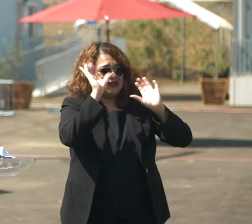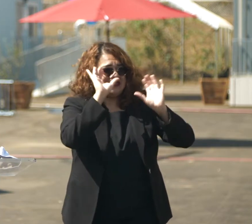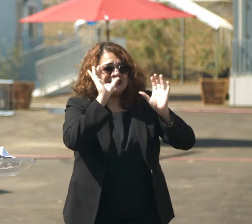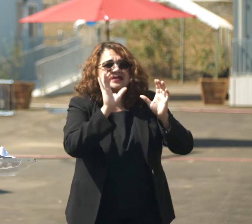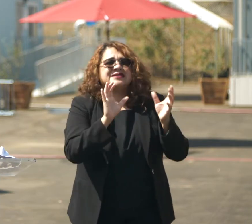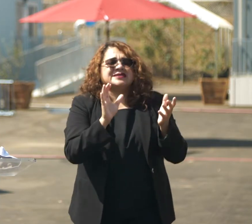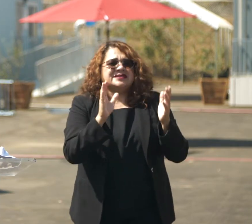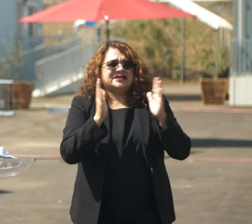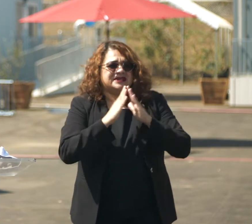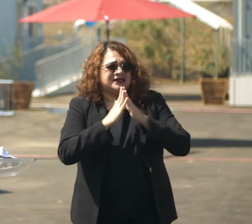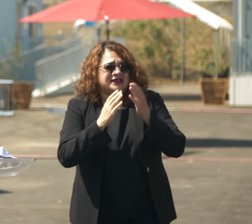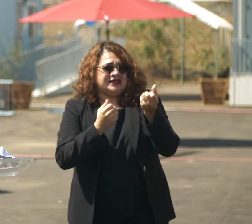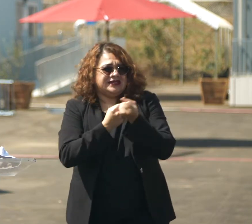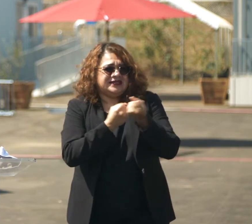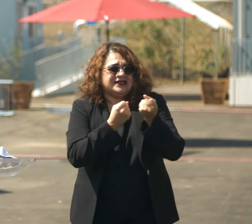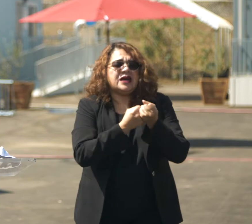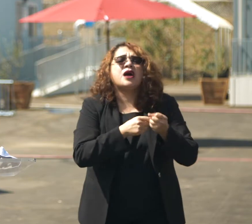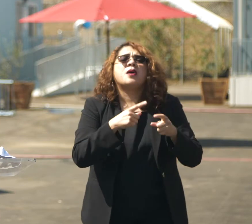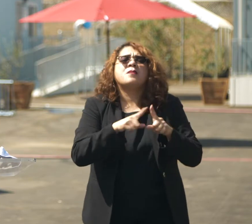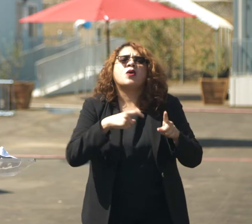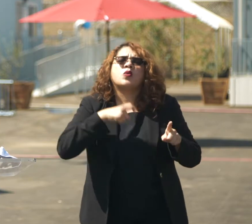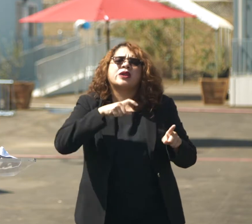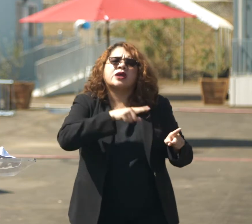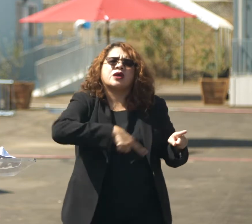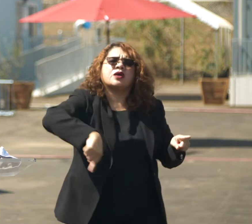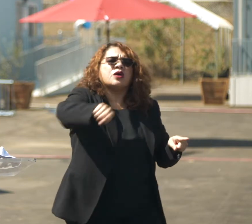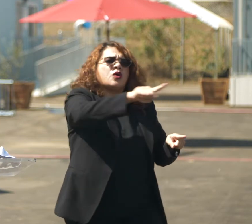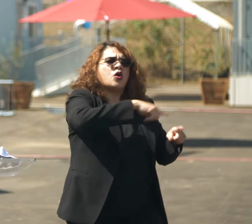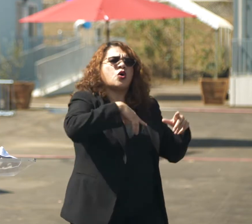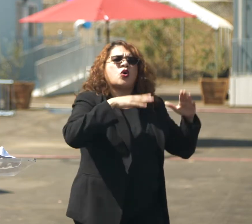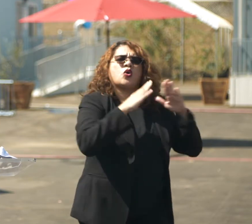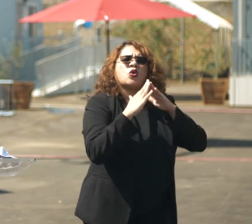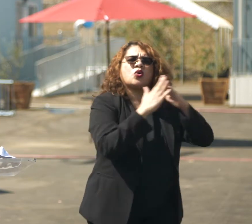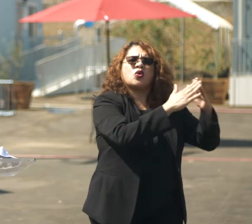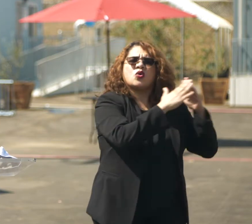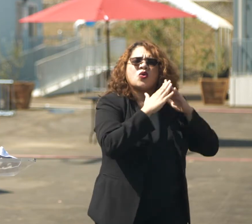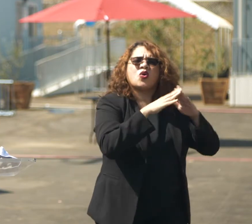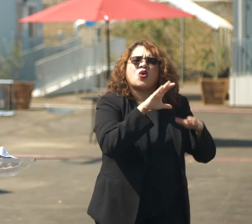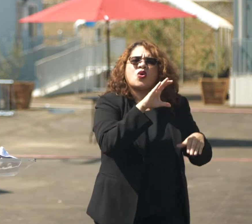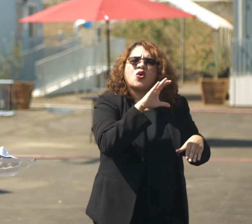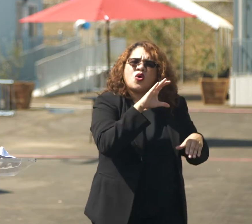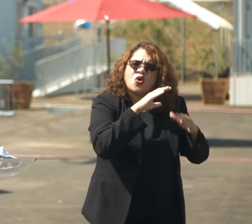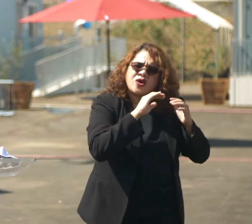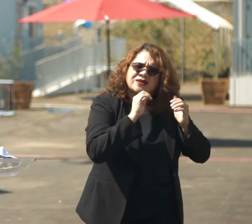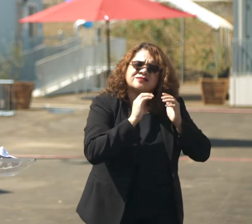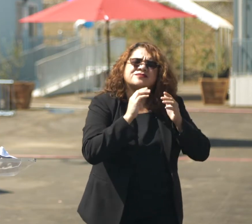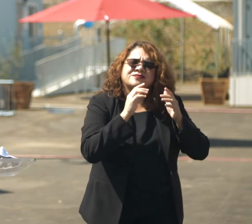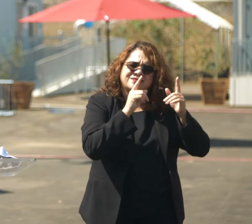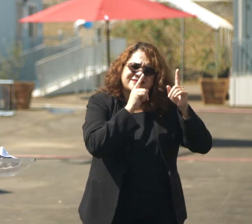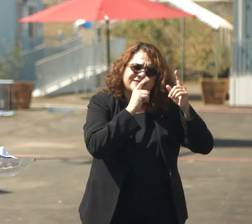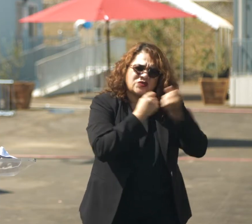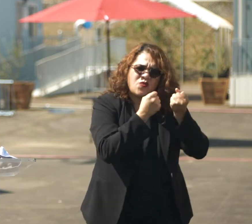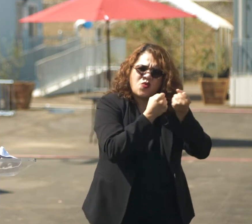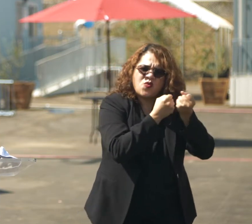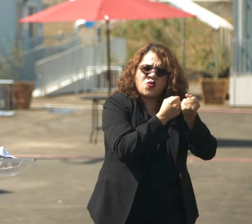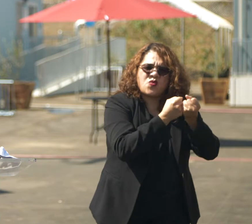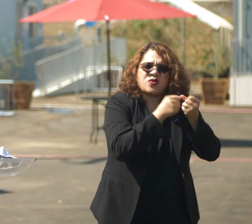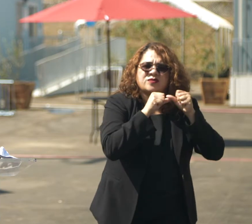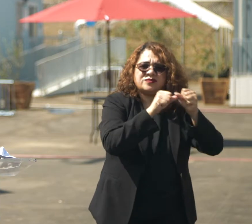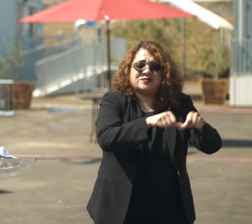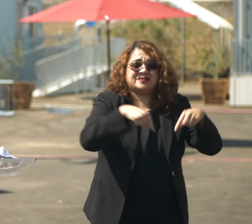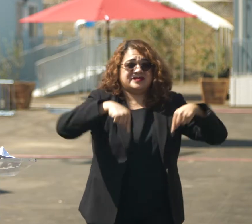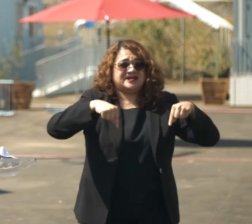most definitely make this change happen. Through our city's model continuum of care system, sites such as